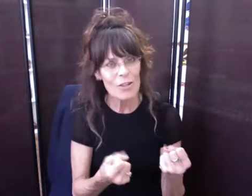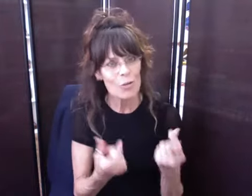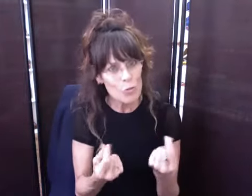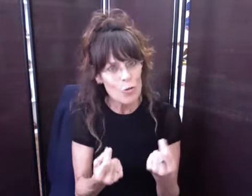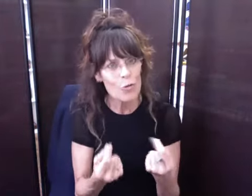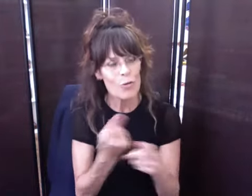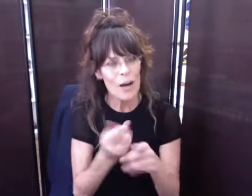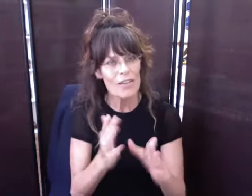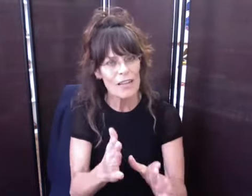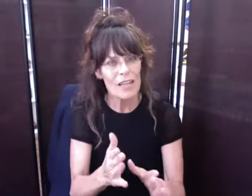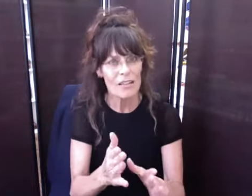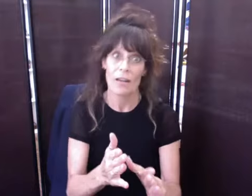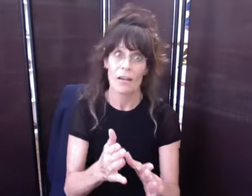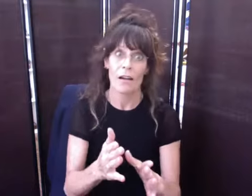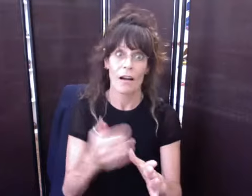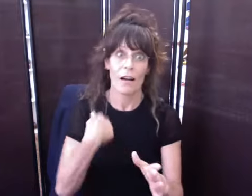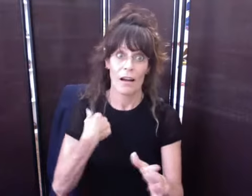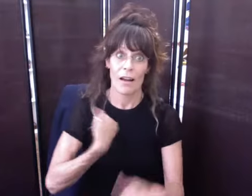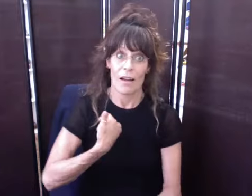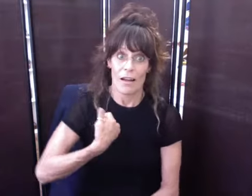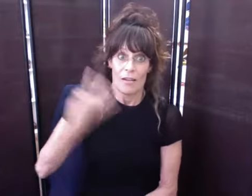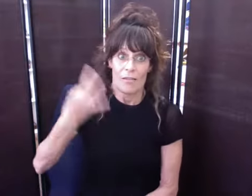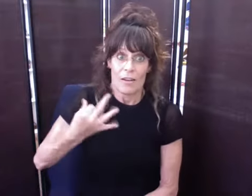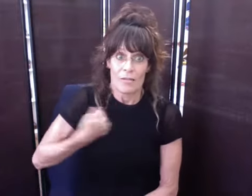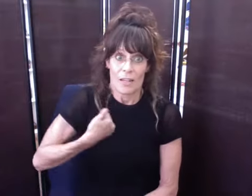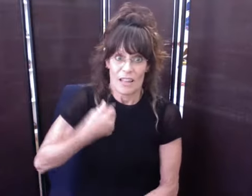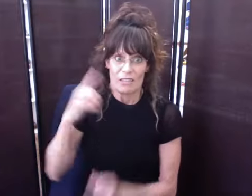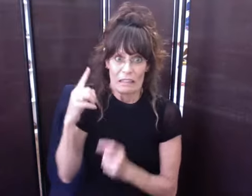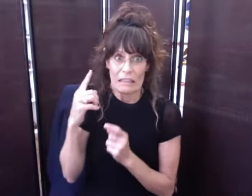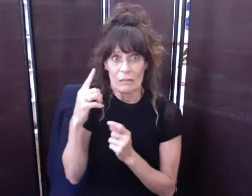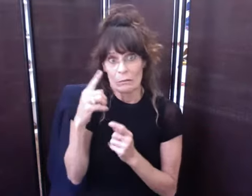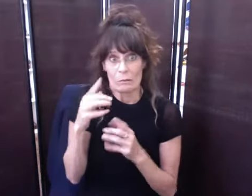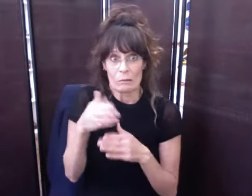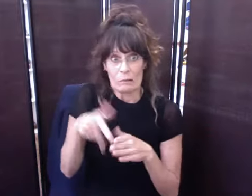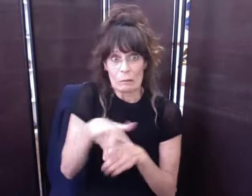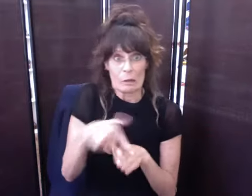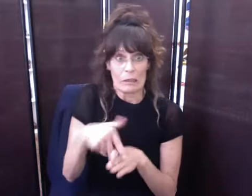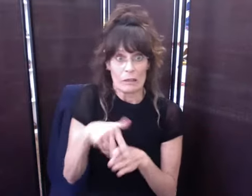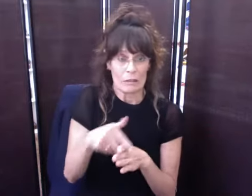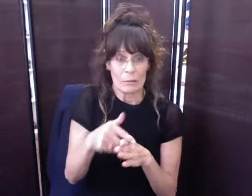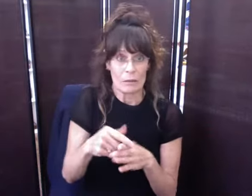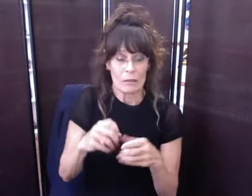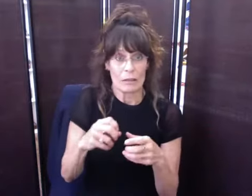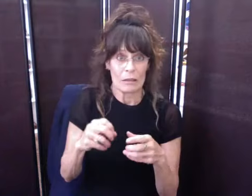questionable situations, right? All of these things come together, and that whole thing is called a